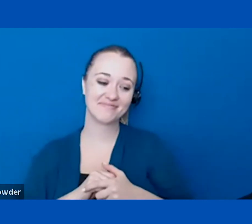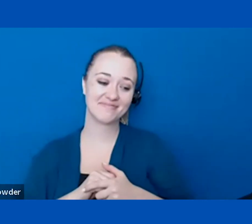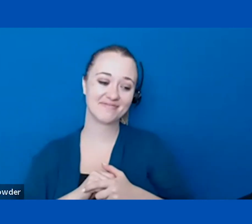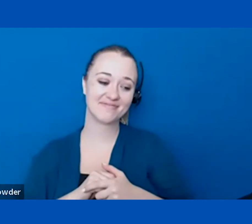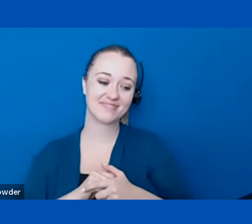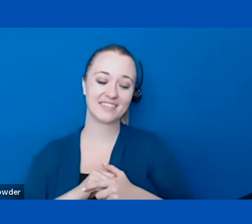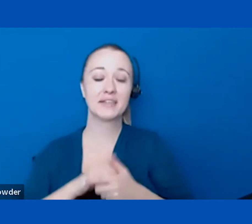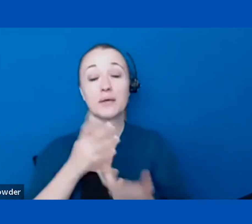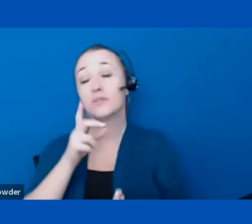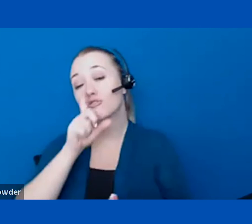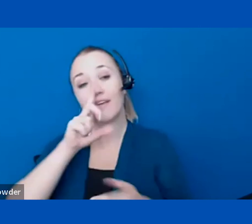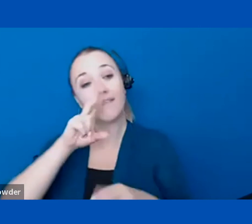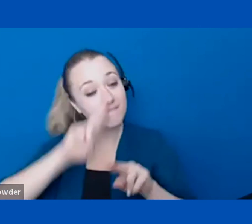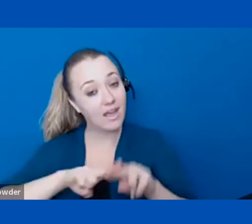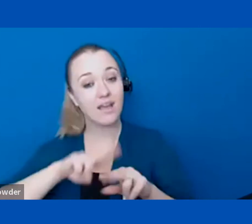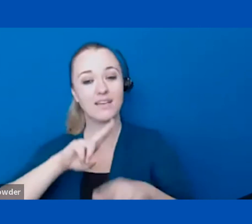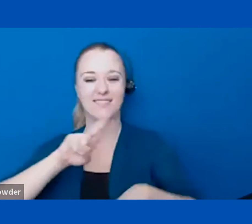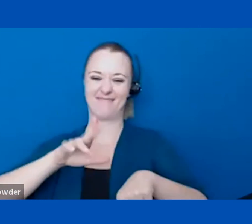and natural thing to do.